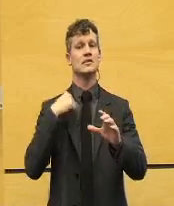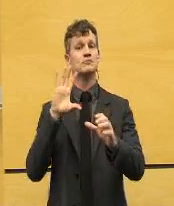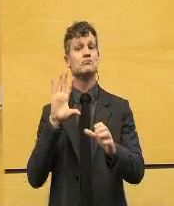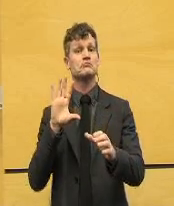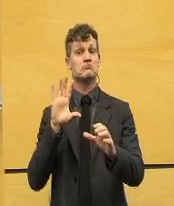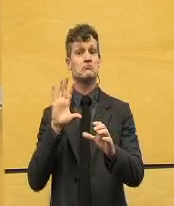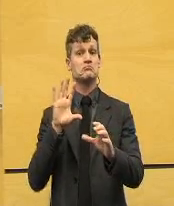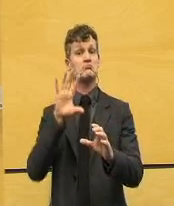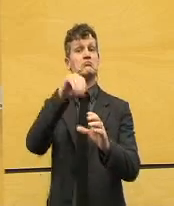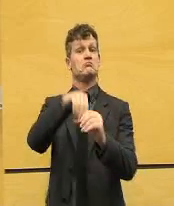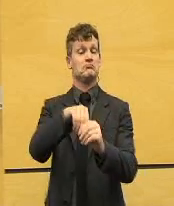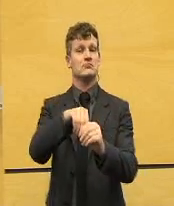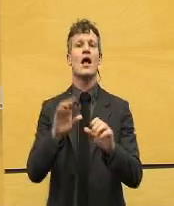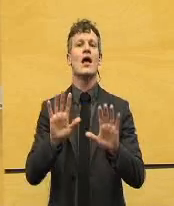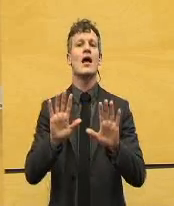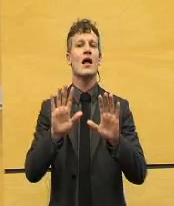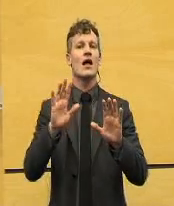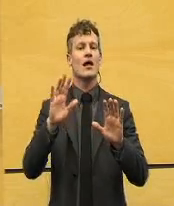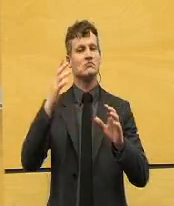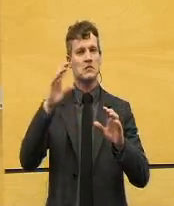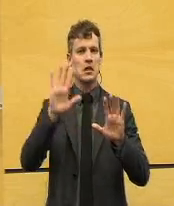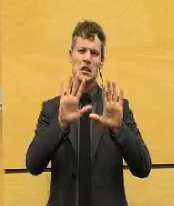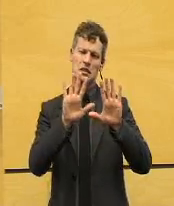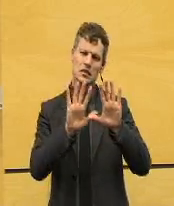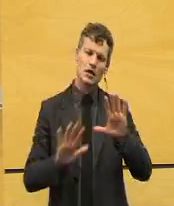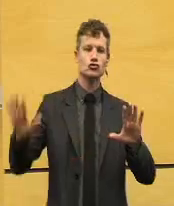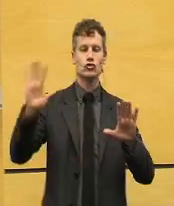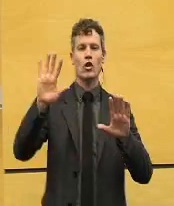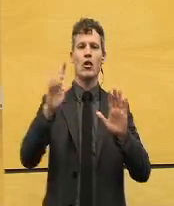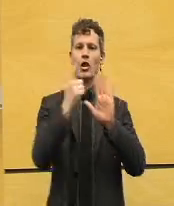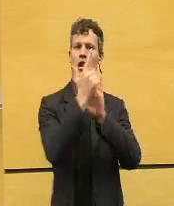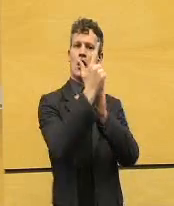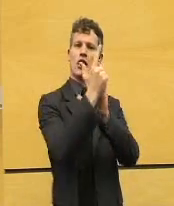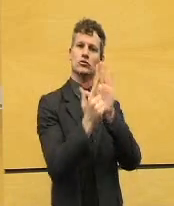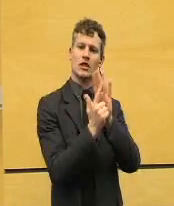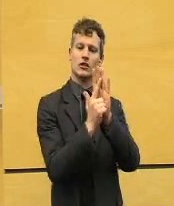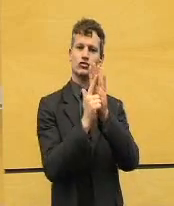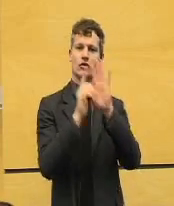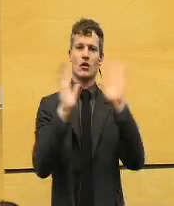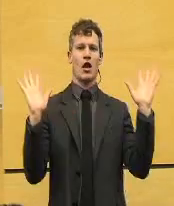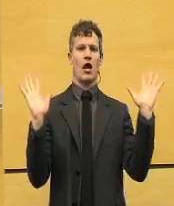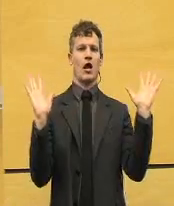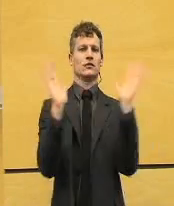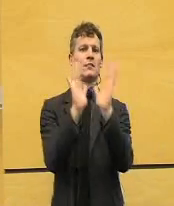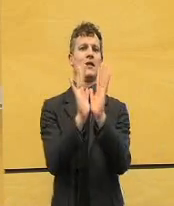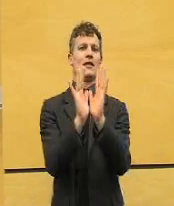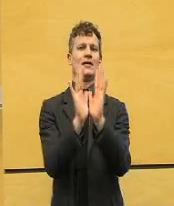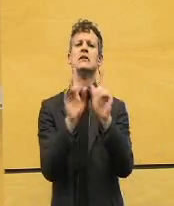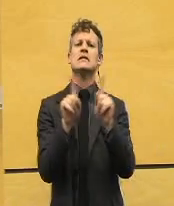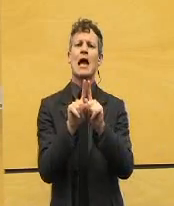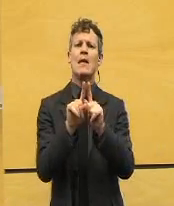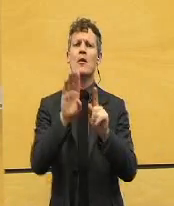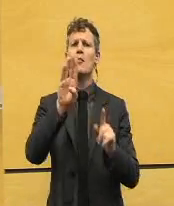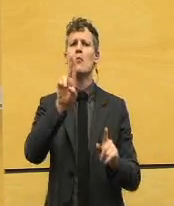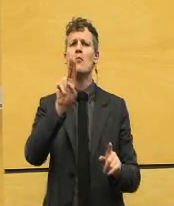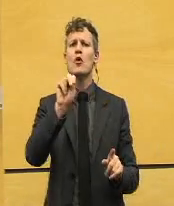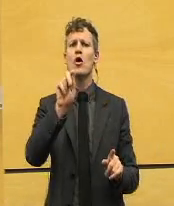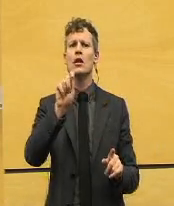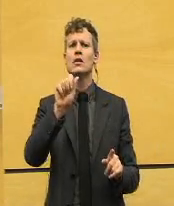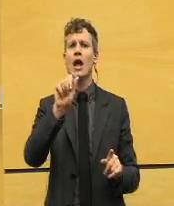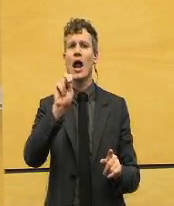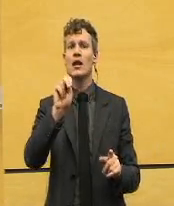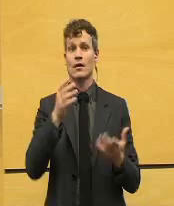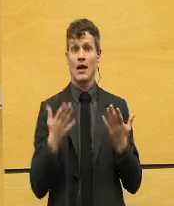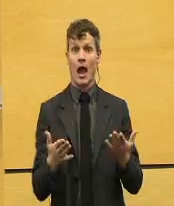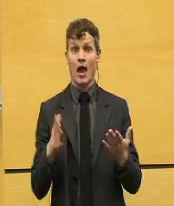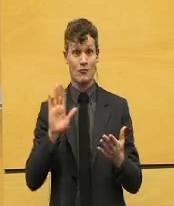Legislation Assembly, similar to Mr. Muntien Buntan right now. And I was in charge